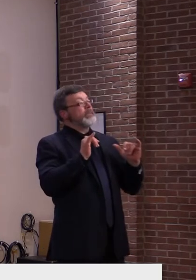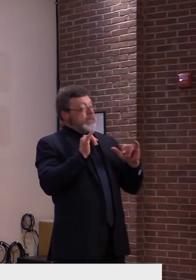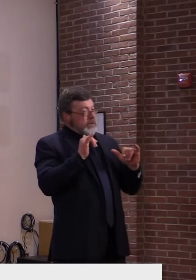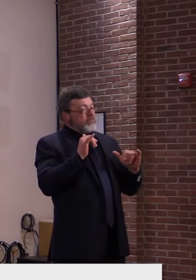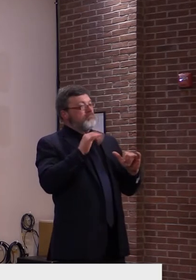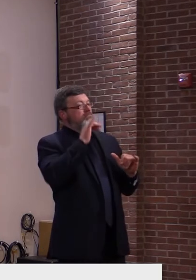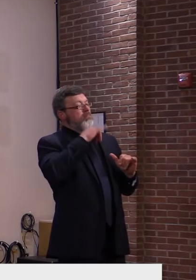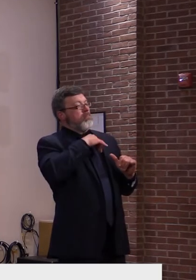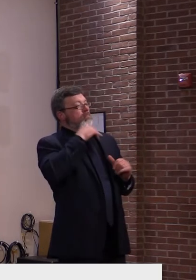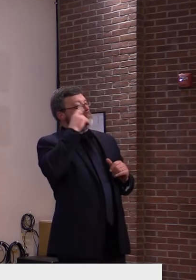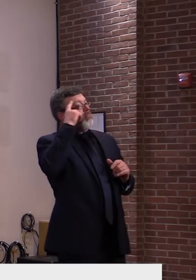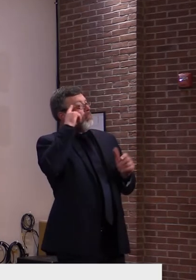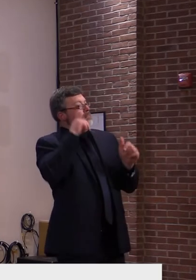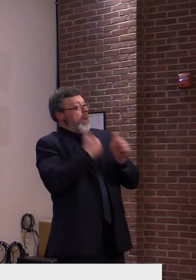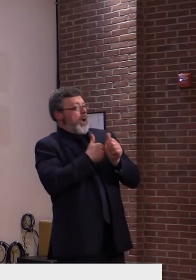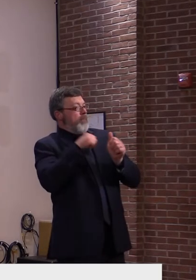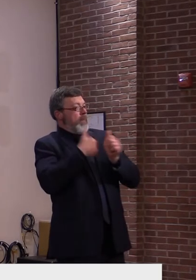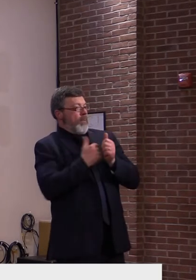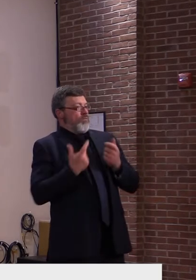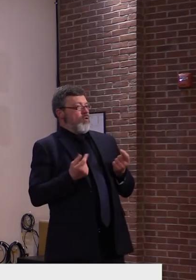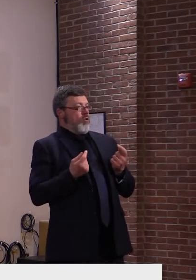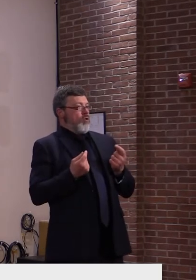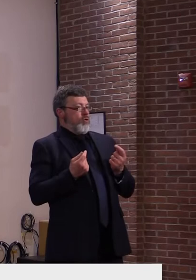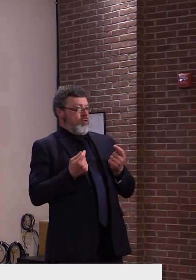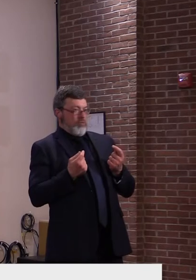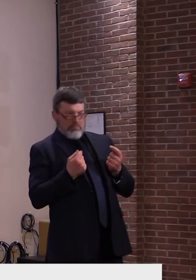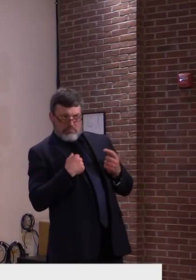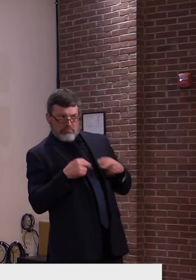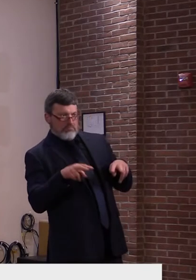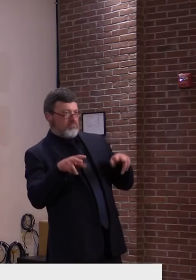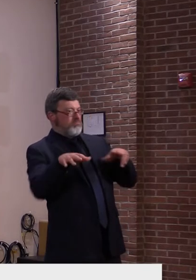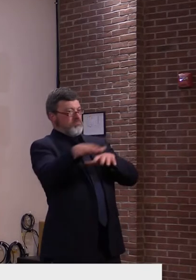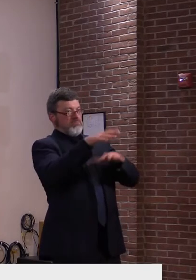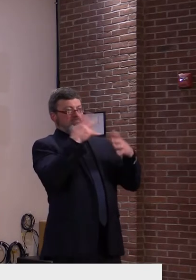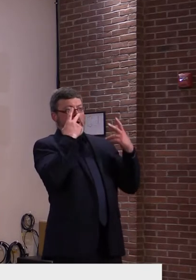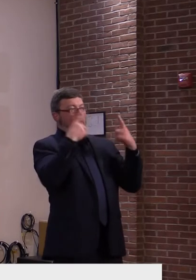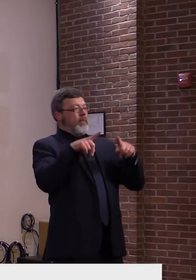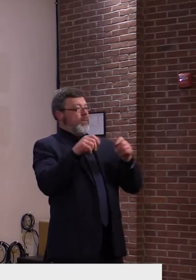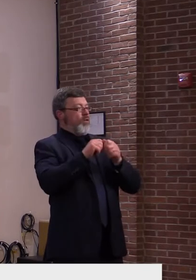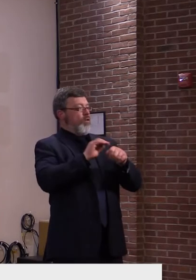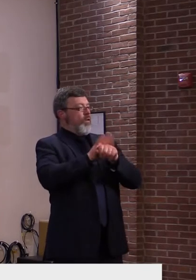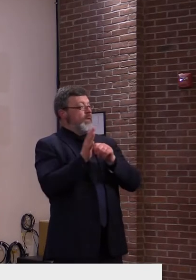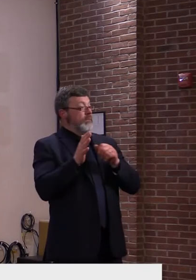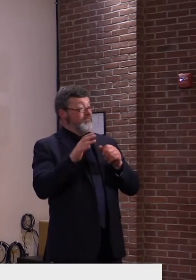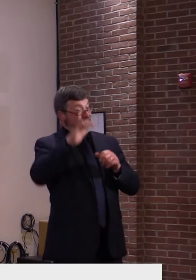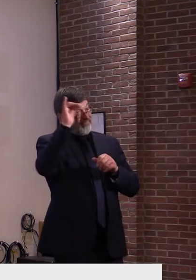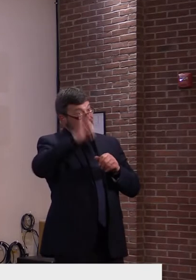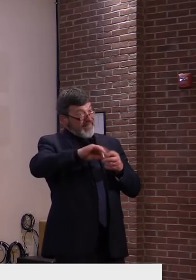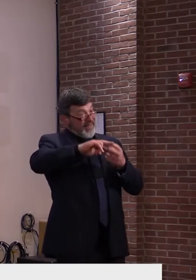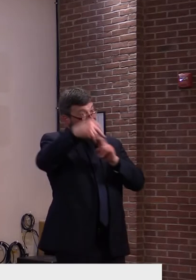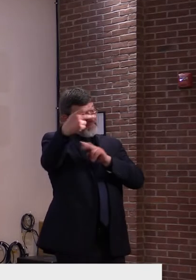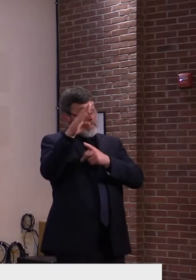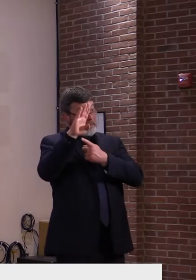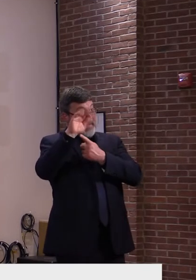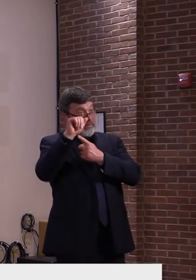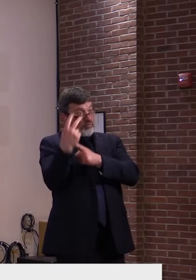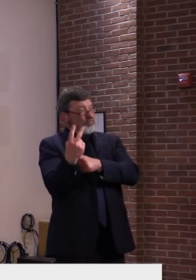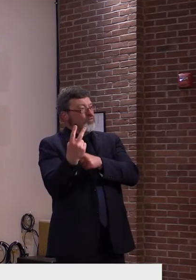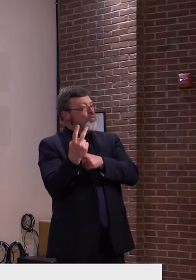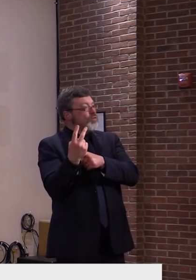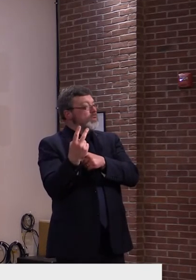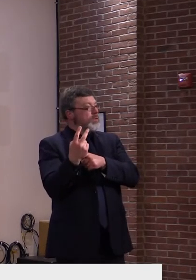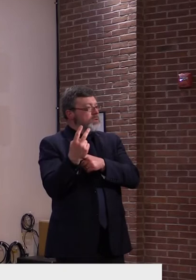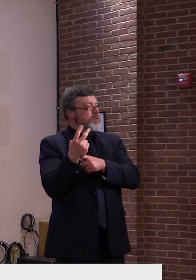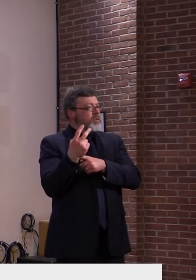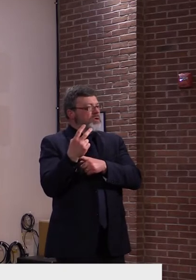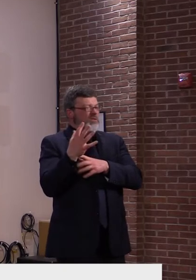is, obviously, when you're in a wave of BA2, which is pretty much the Northeast right now